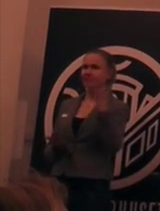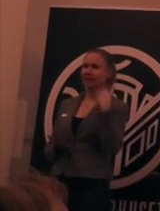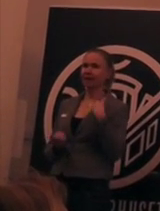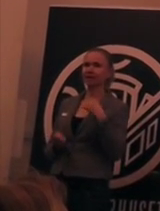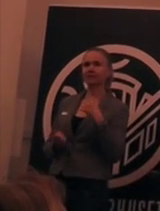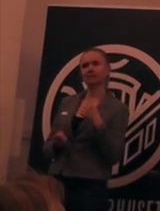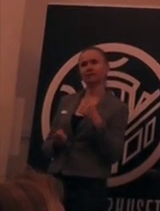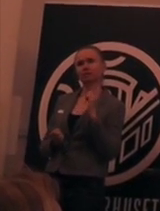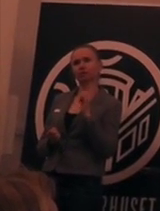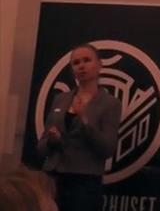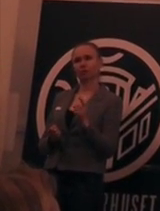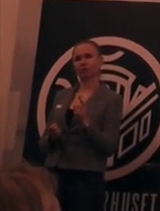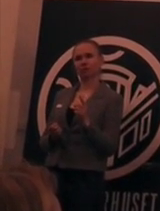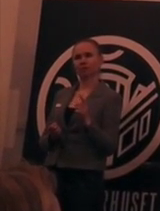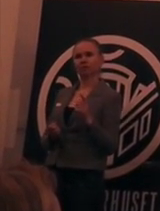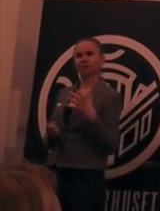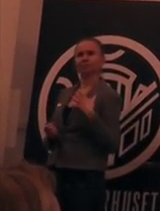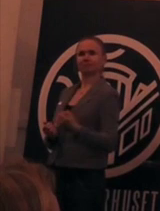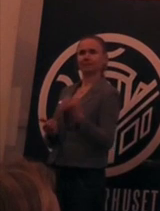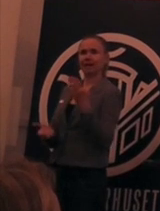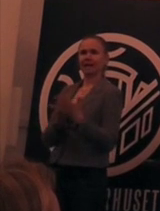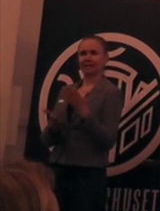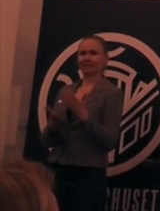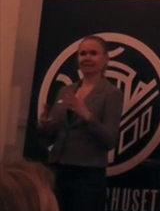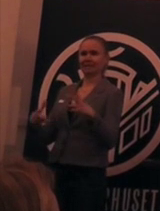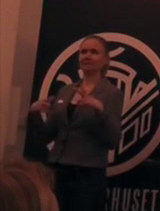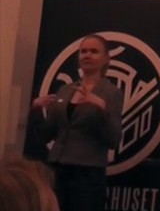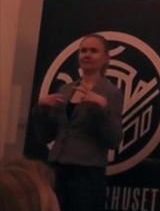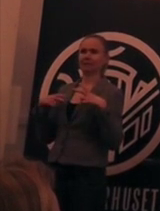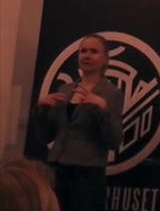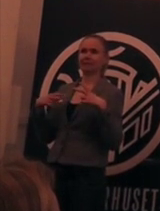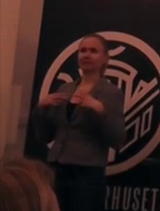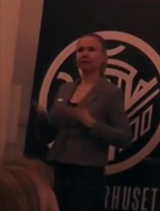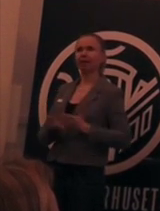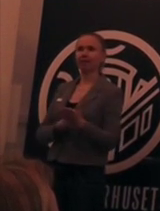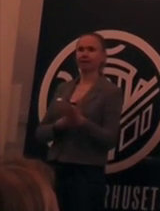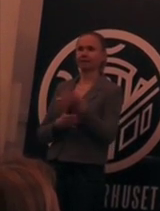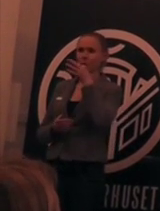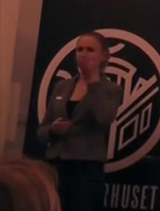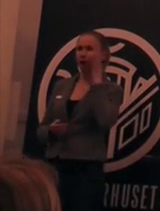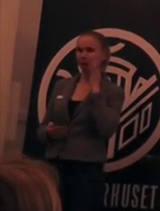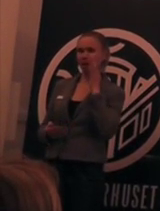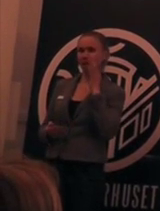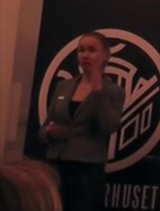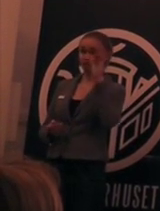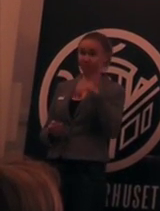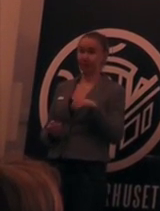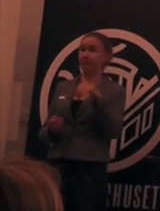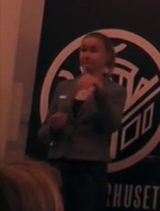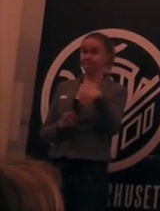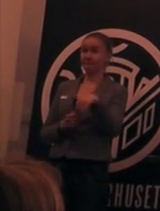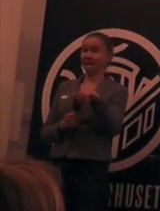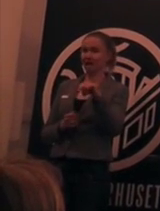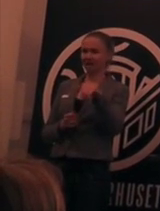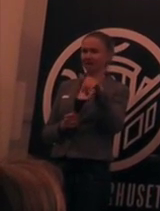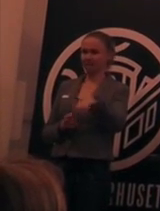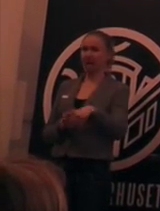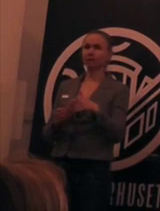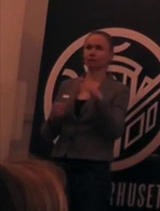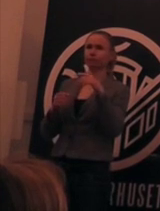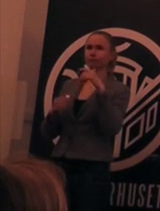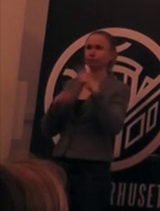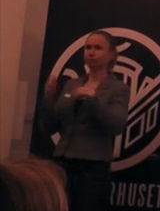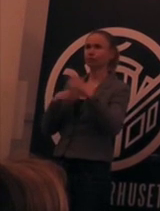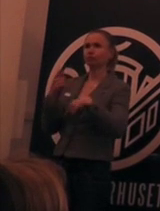take away the right of free passage in Hungary. And this was Milan speaking to